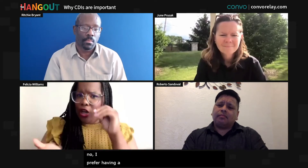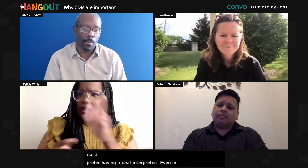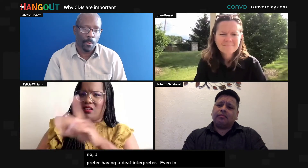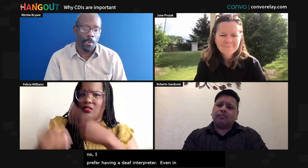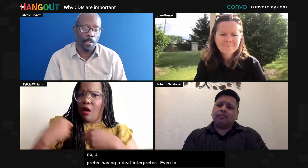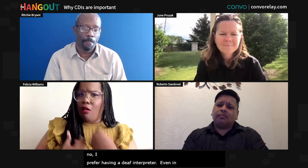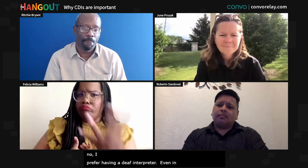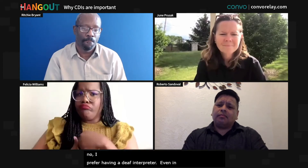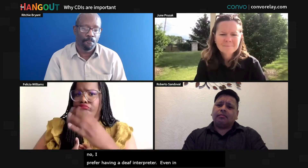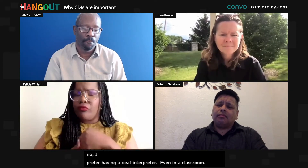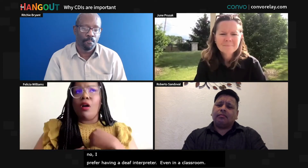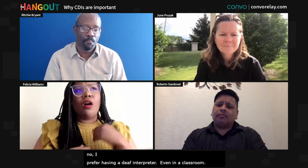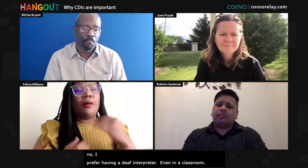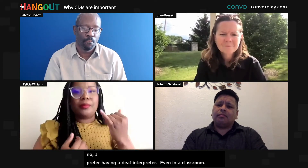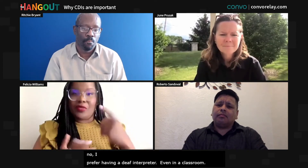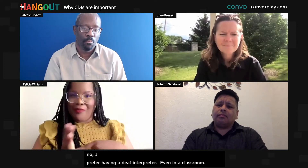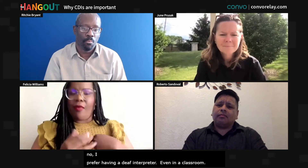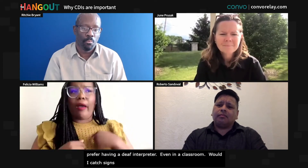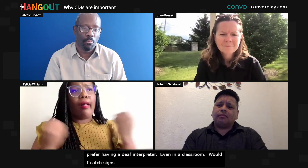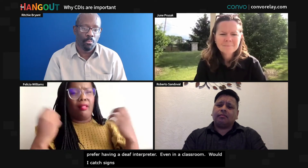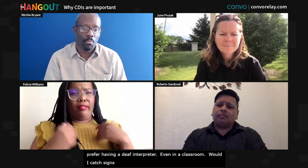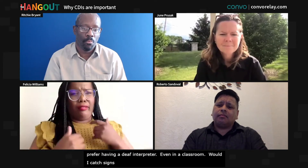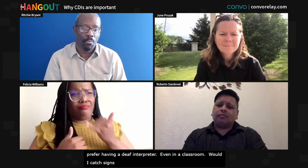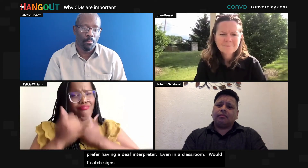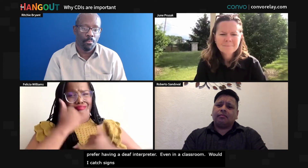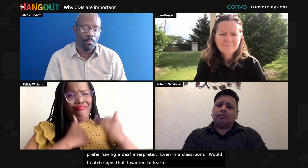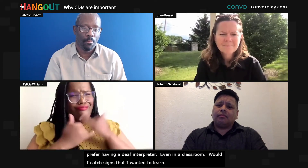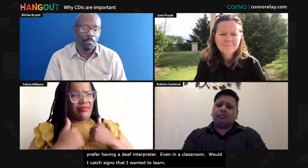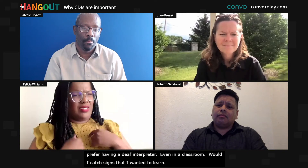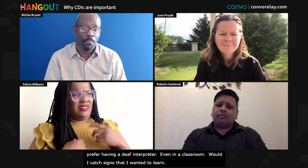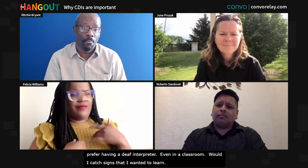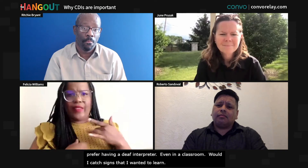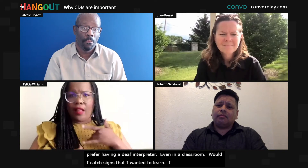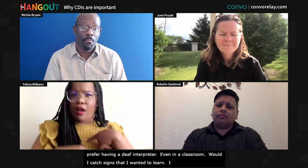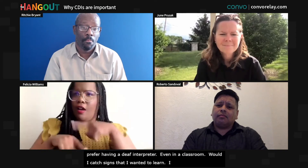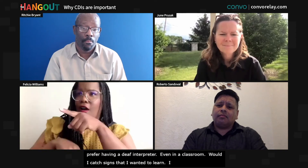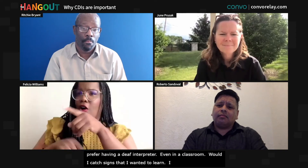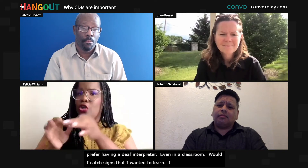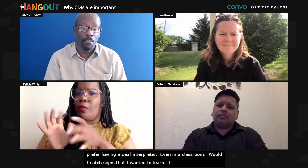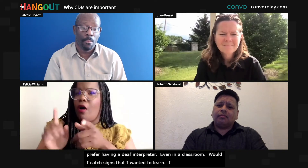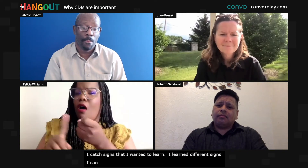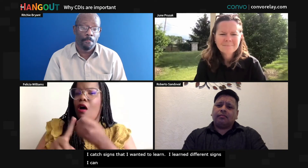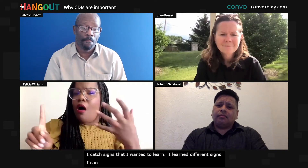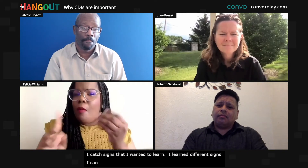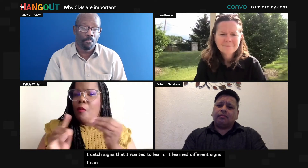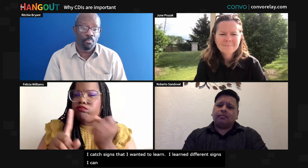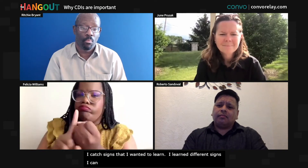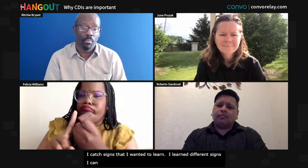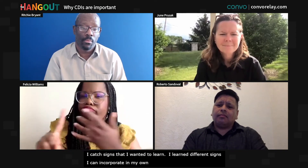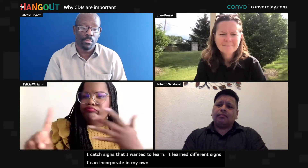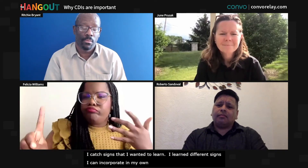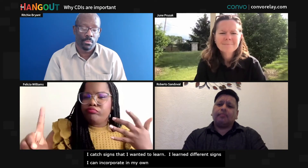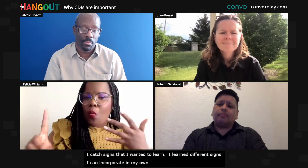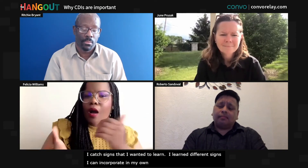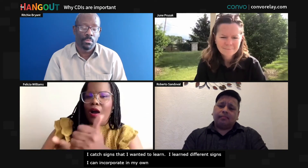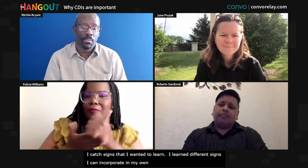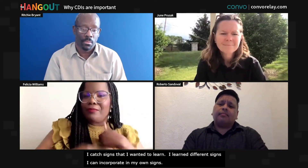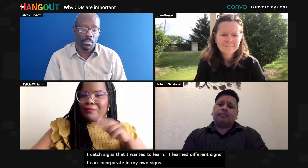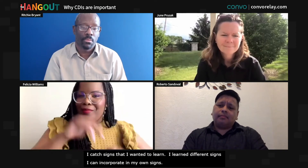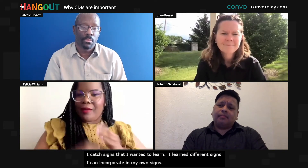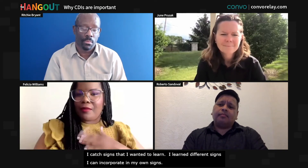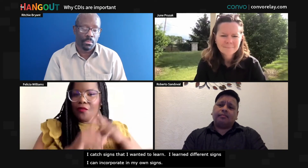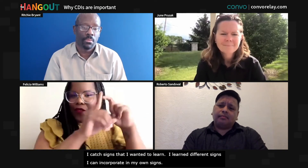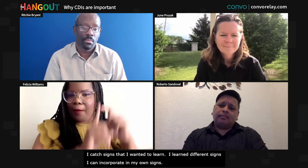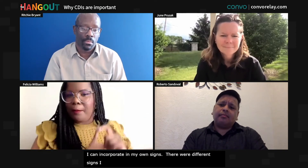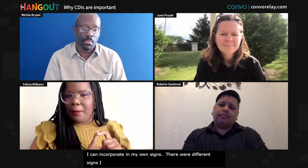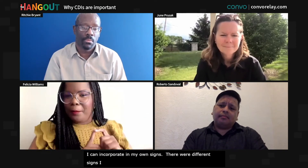catch signs that I wanted to learn. I would learn different signs that I can incorporate in my own signs. There was different signs that I knew that I was making mistakes with, and a